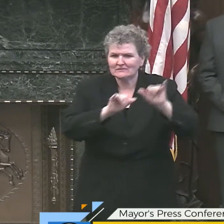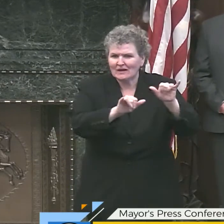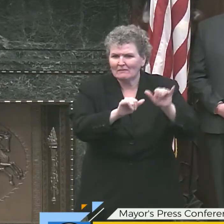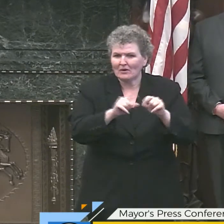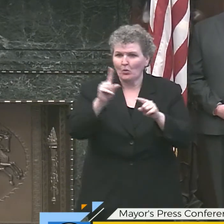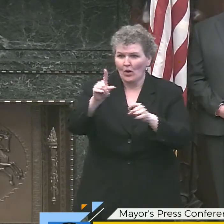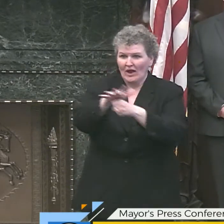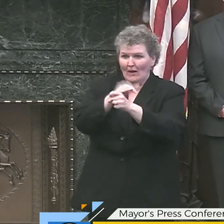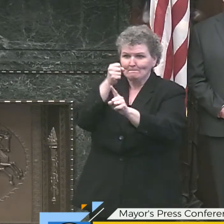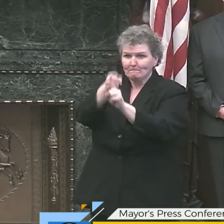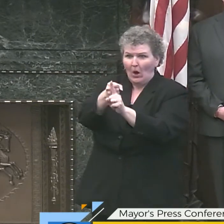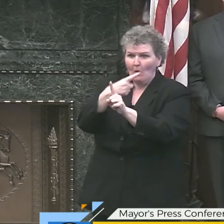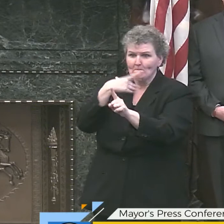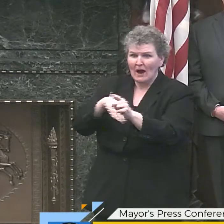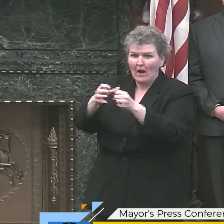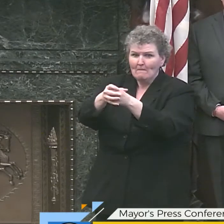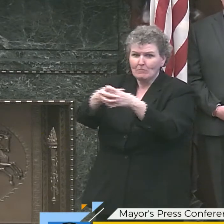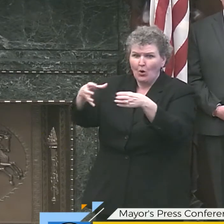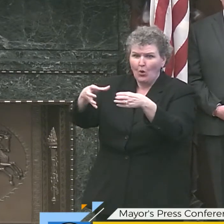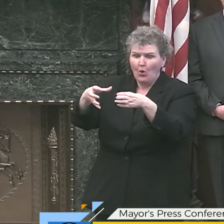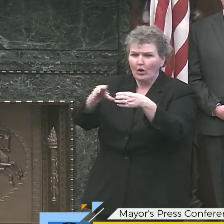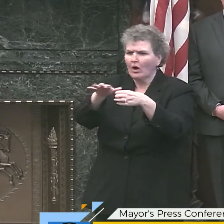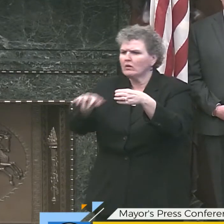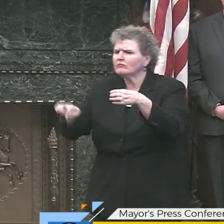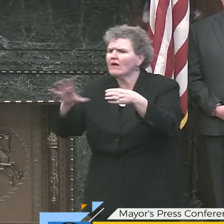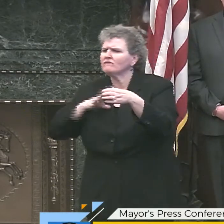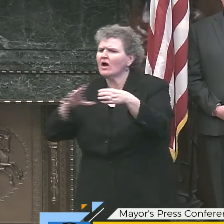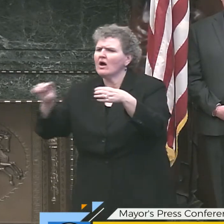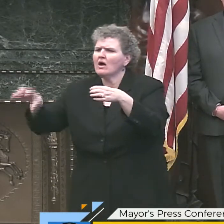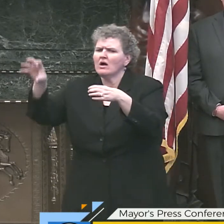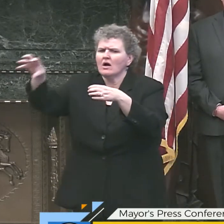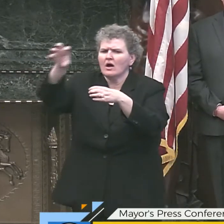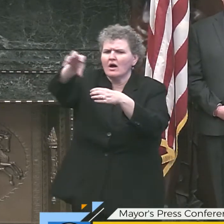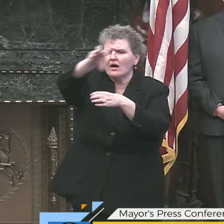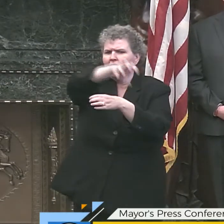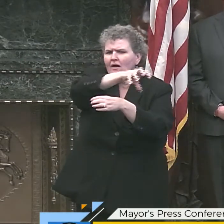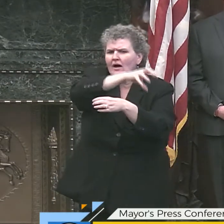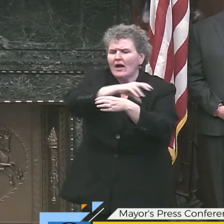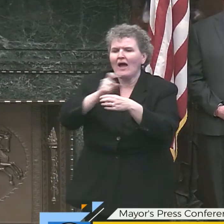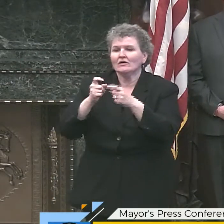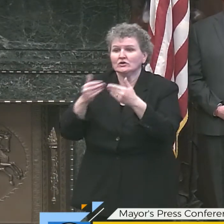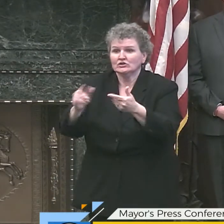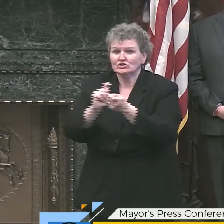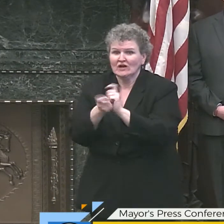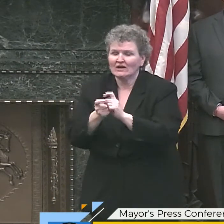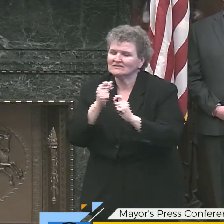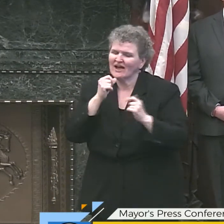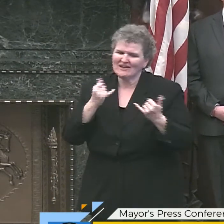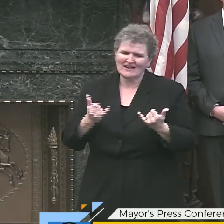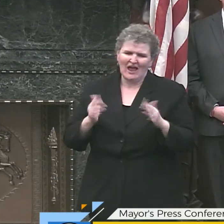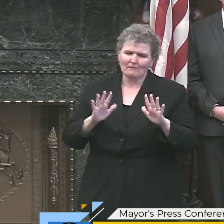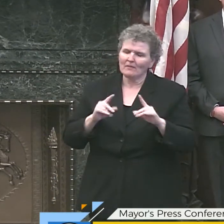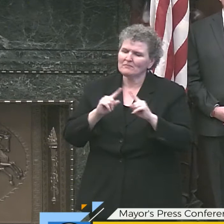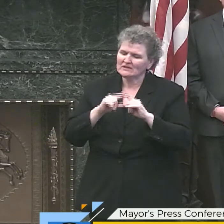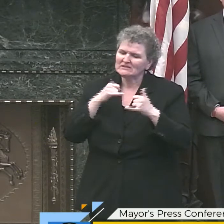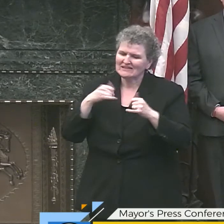telling us that it's all across the city. So we are trying to have all the services and activities we're doing be